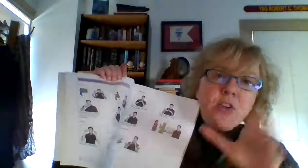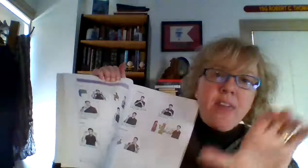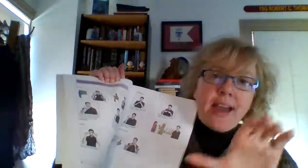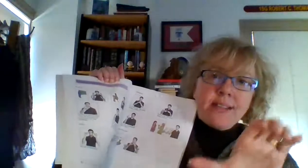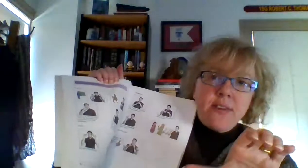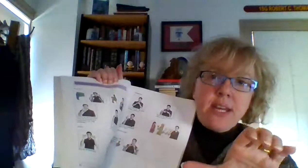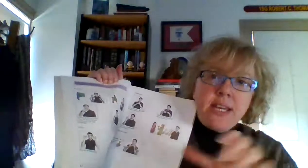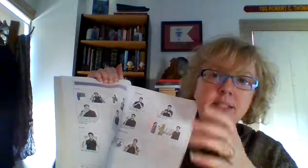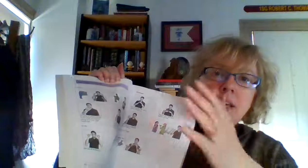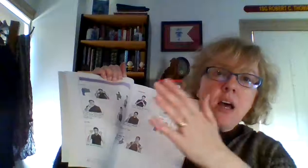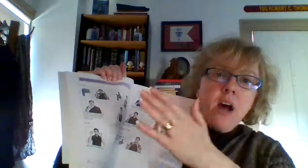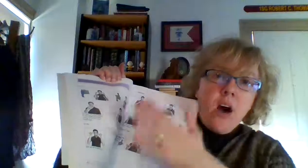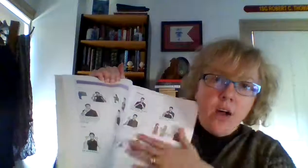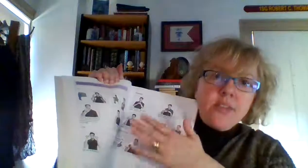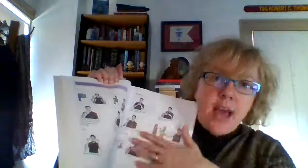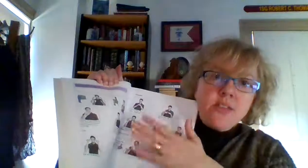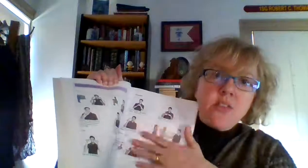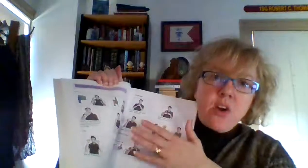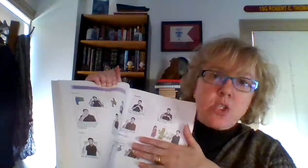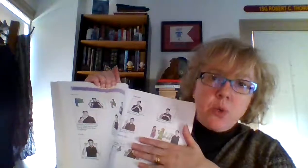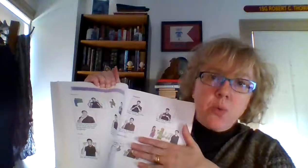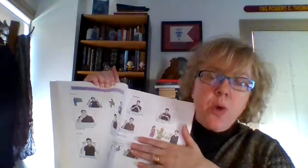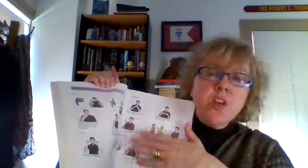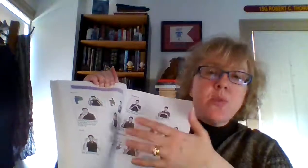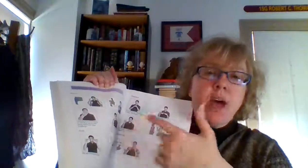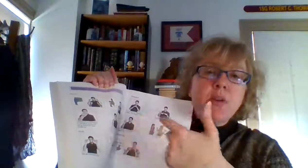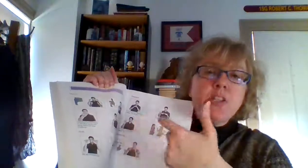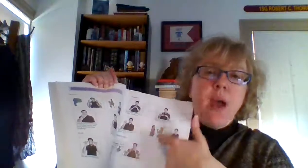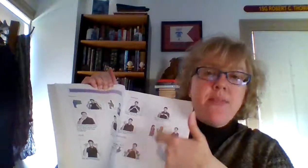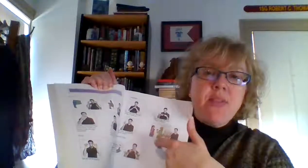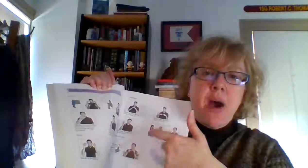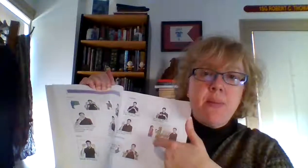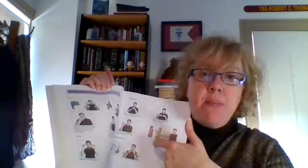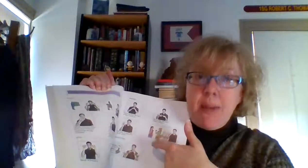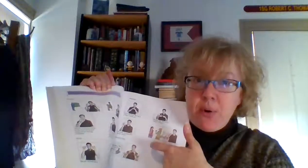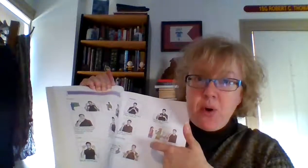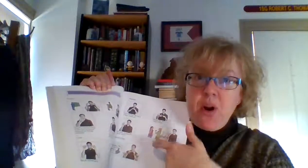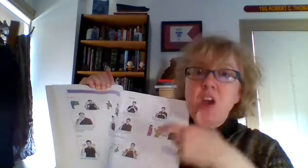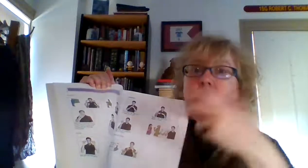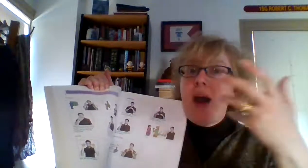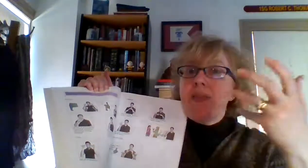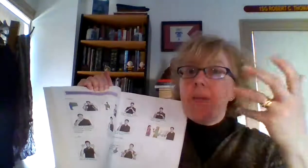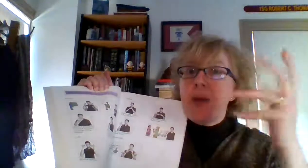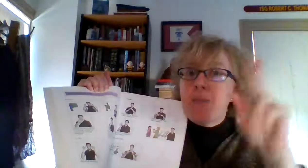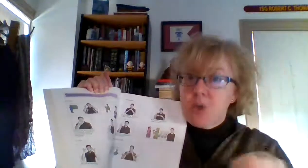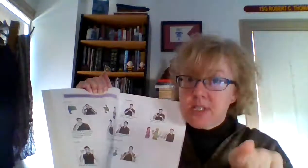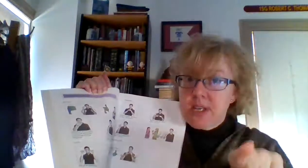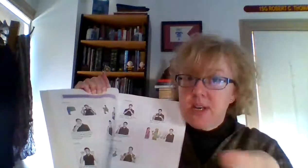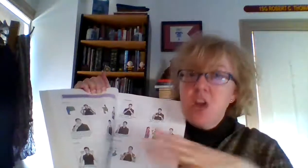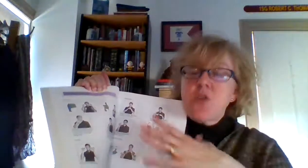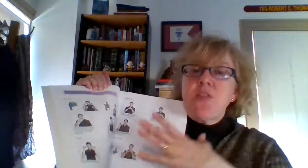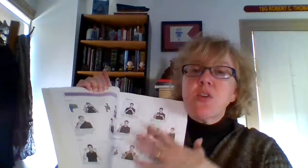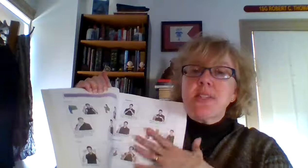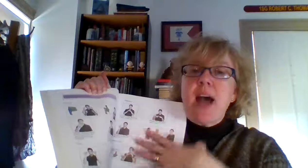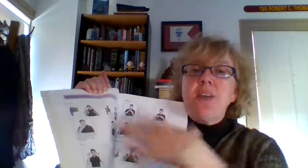the activities, all the signs are there too. So not only do you have them on paper, you have them in person. So if there's a sign from